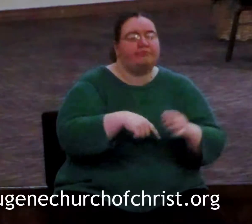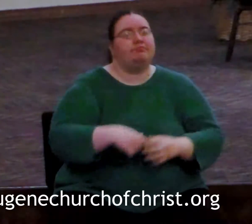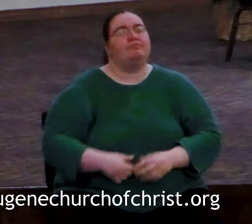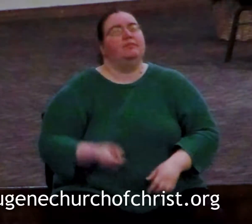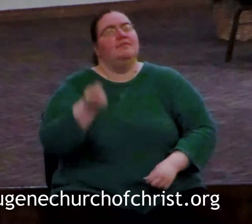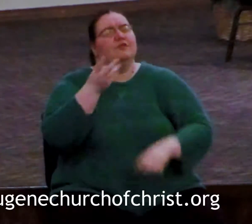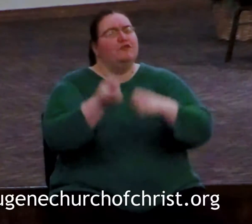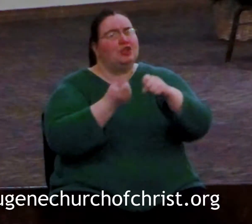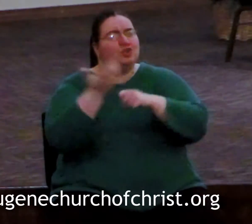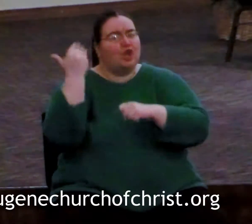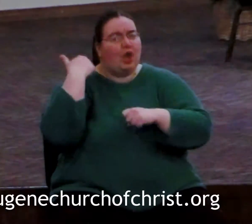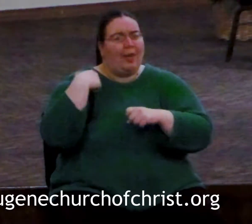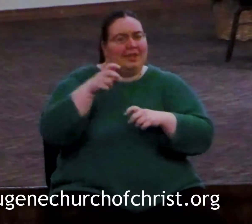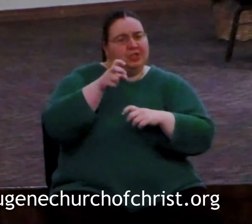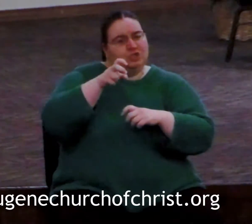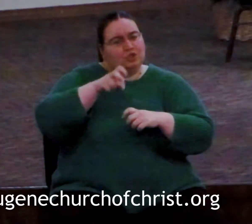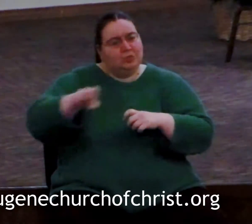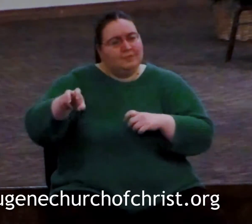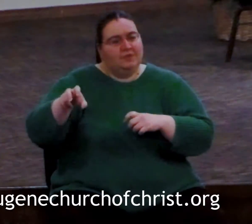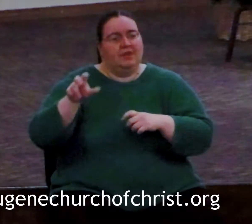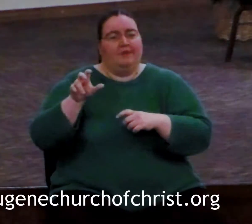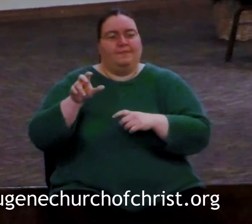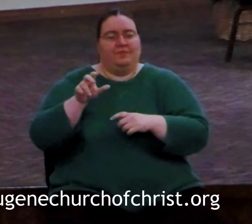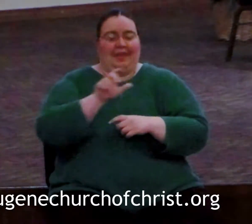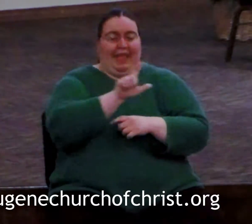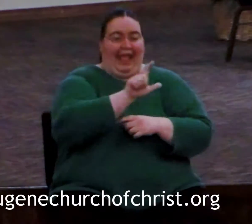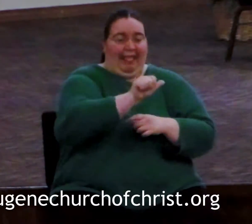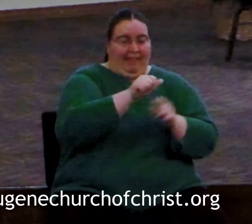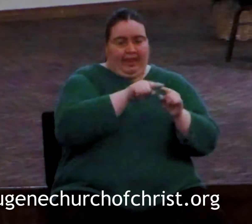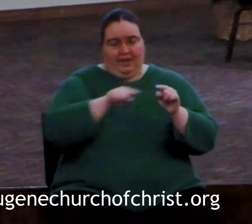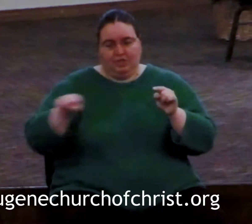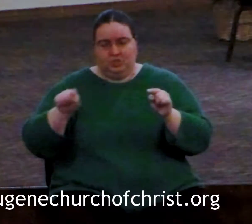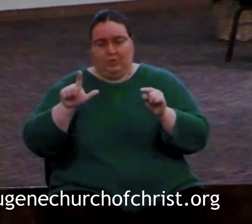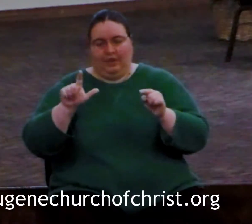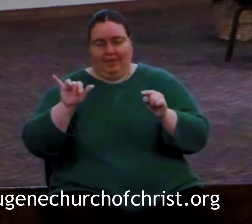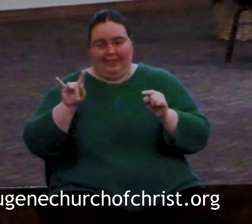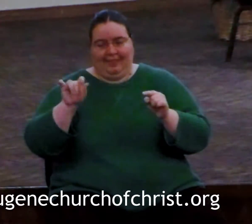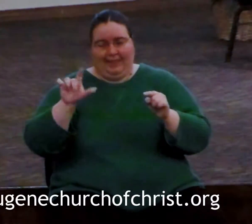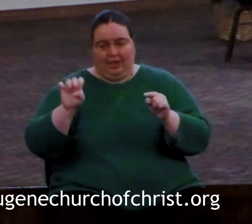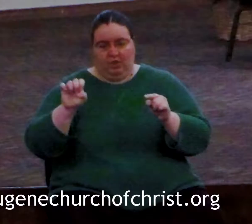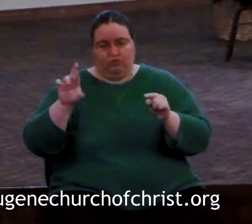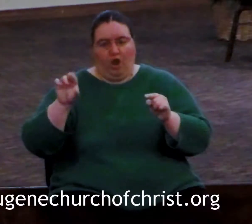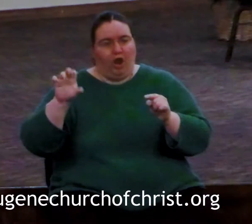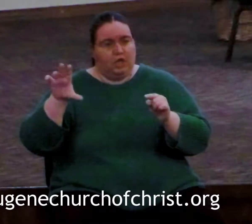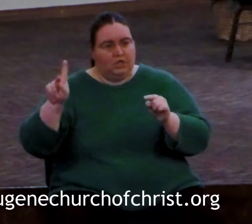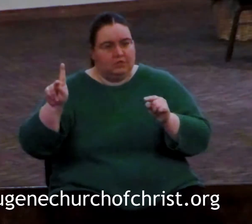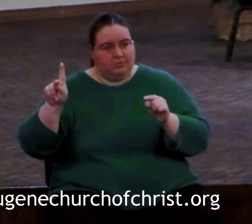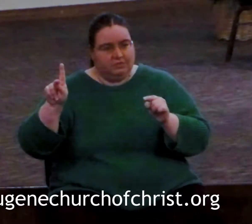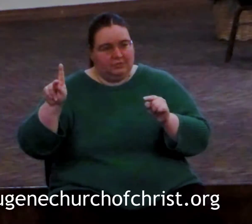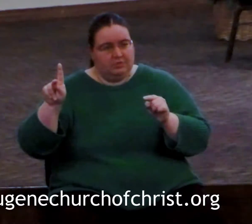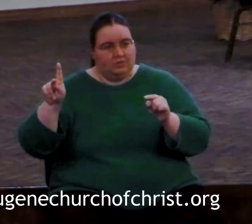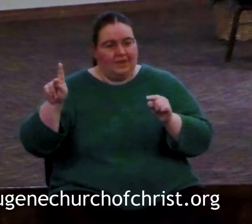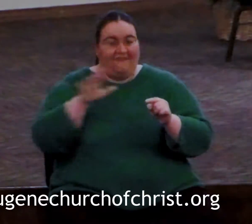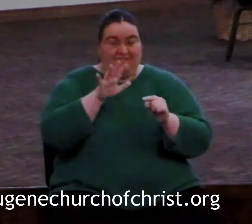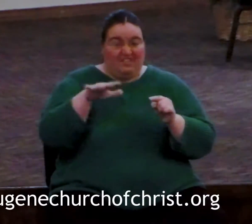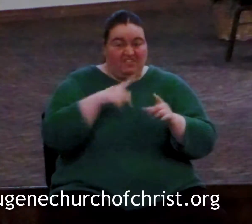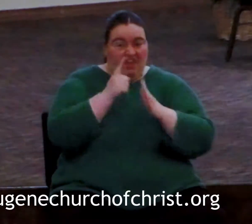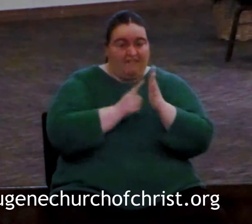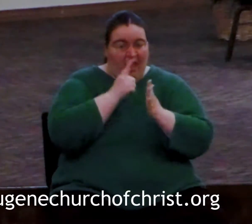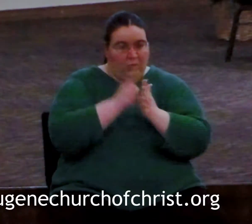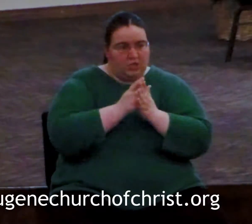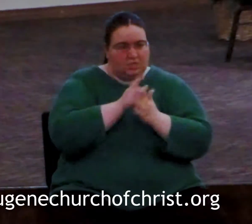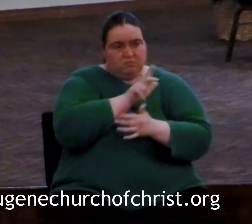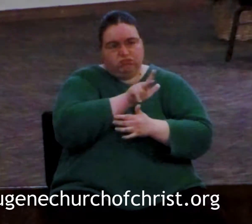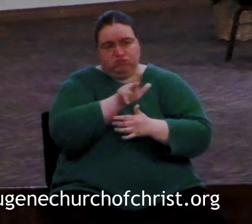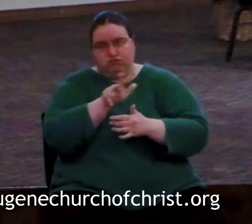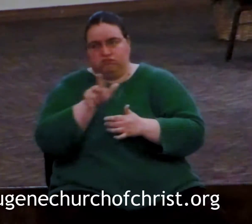55 hours on Amtrak. Some of you think that sounds awful. Some of you think that sounds glorious. I enjoyed it. It was a lot of fun. When I got to San